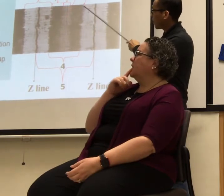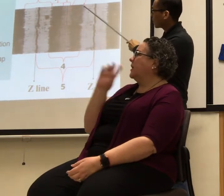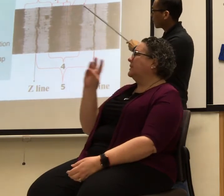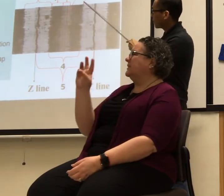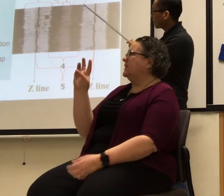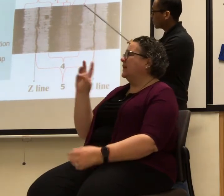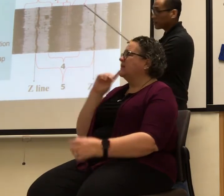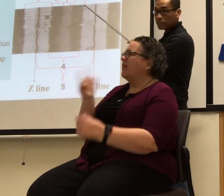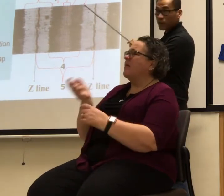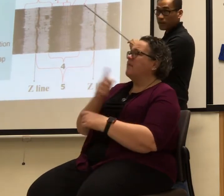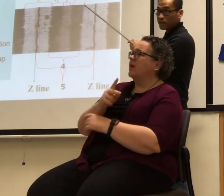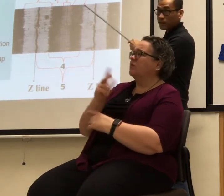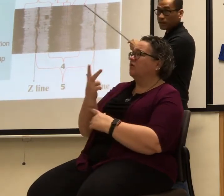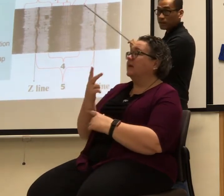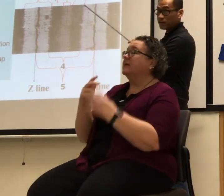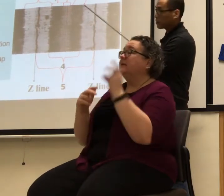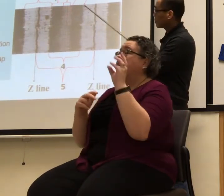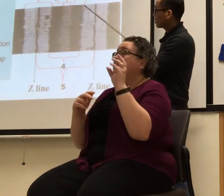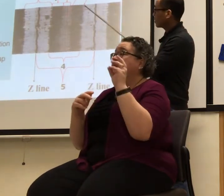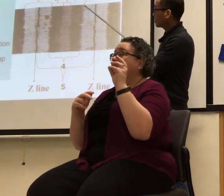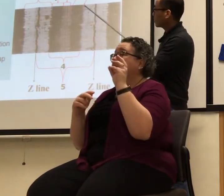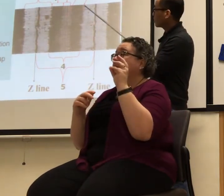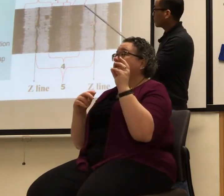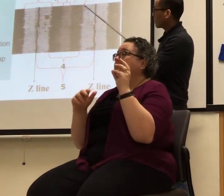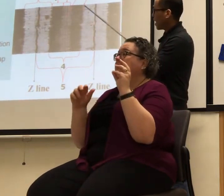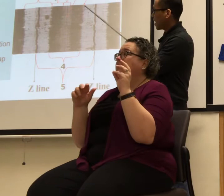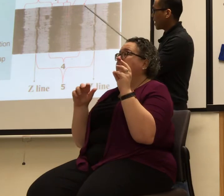6. I'll go back to 3. 6 is what? Zone.